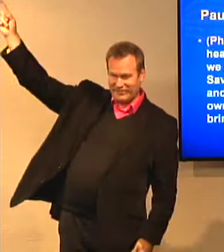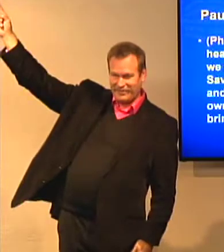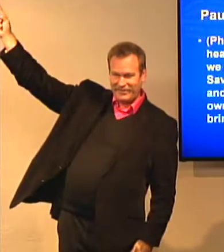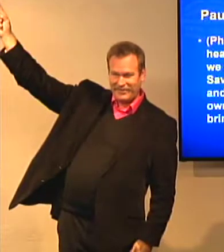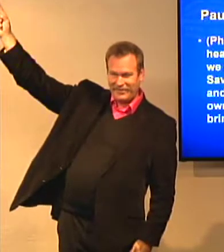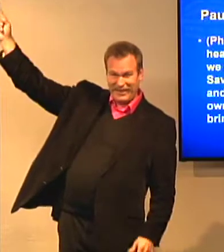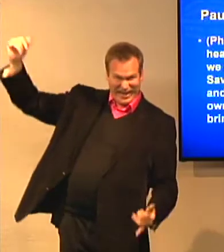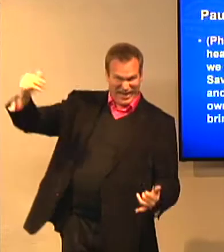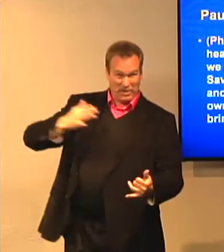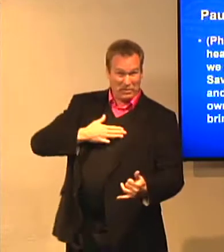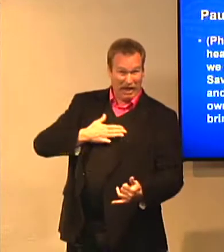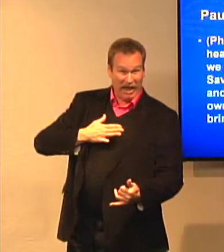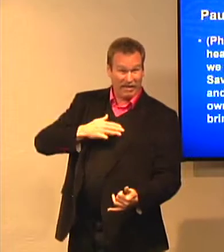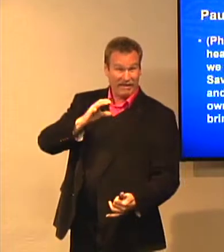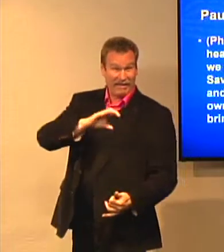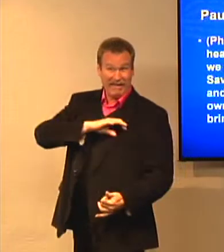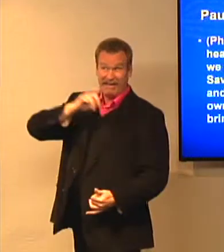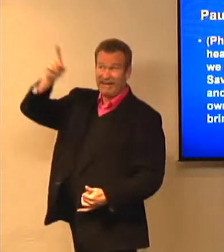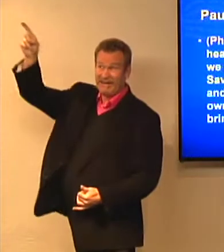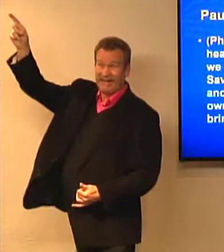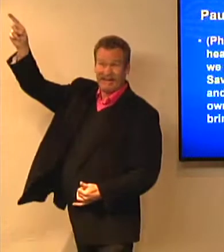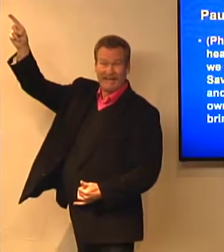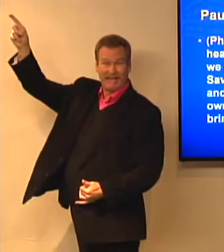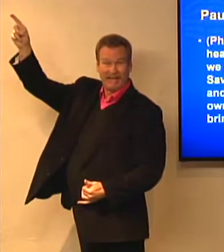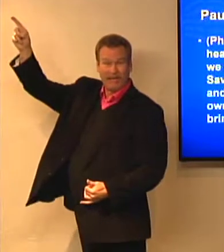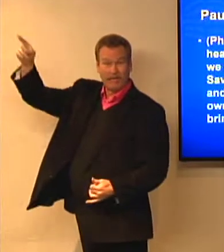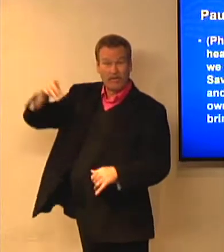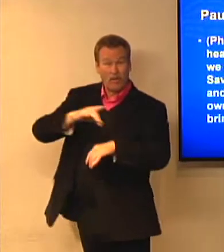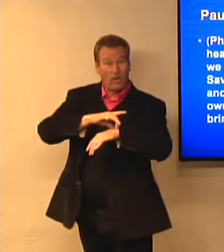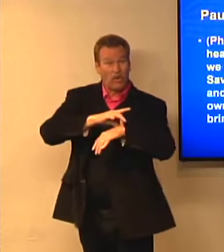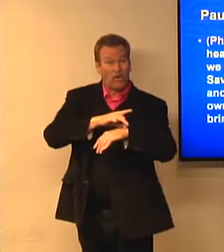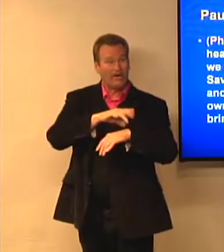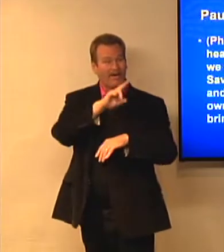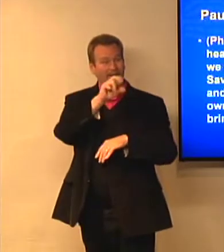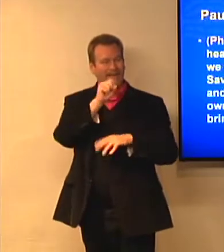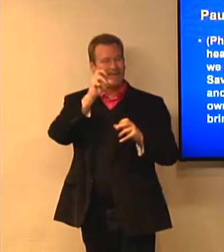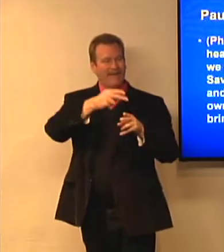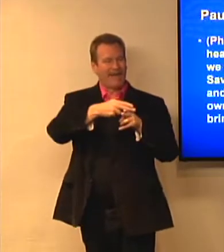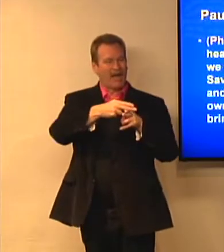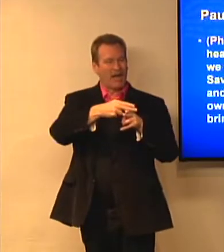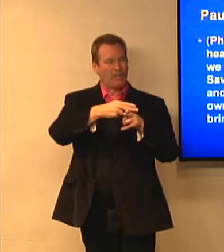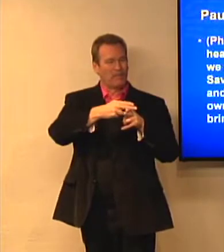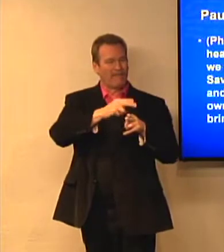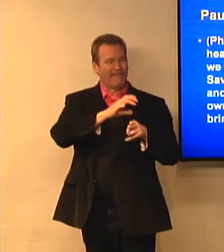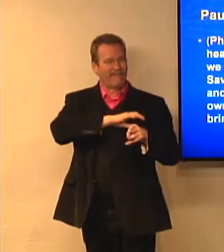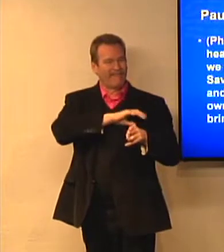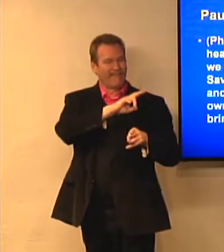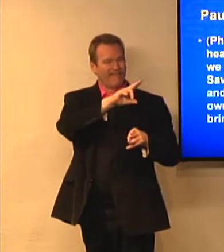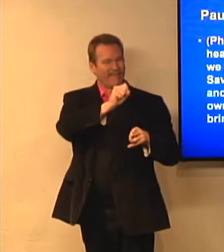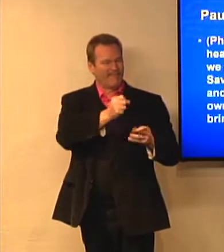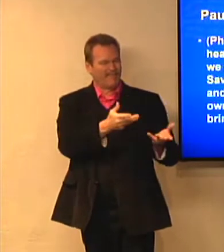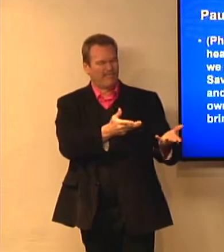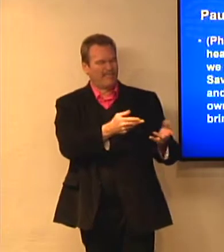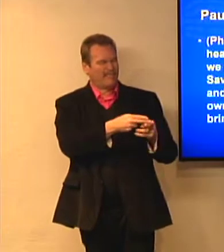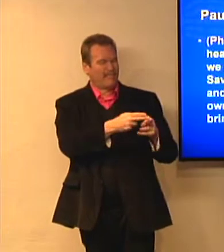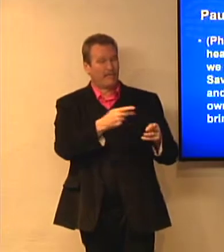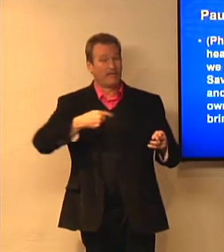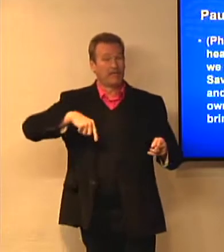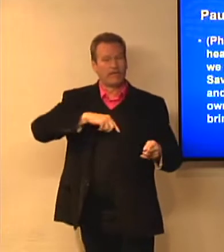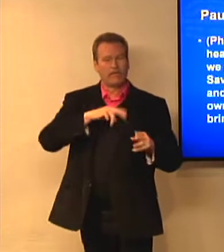heaven. That's what we're focusing on. My citizenship is in heaven. Like being a U.S. citizen, this is just temporary. It